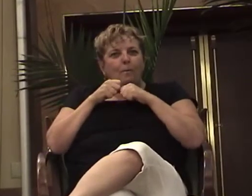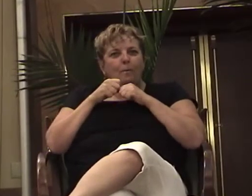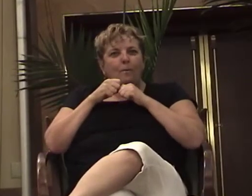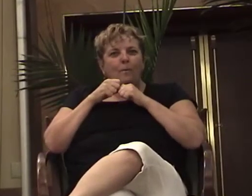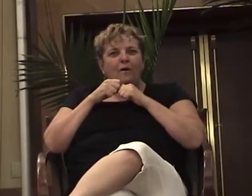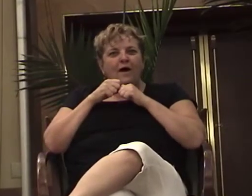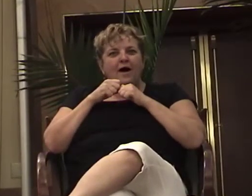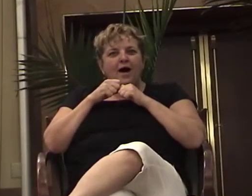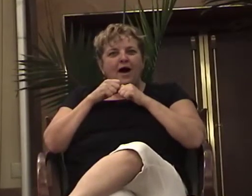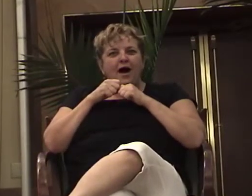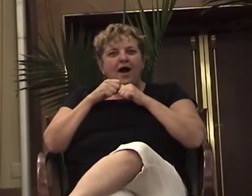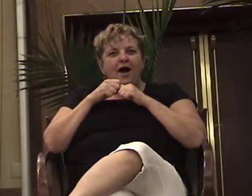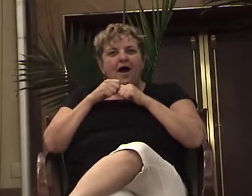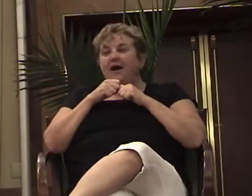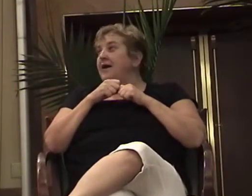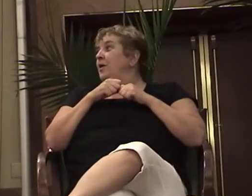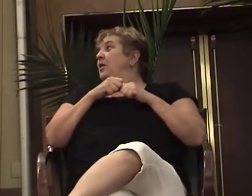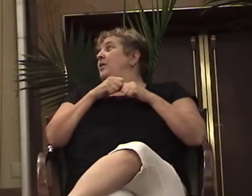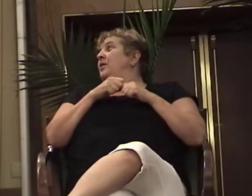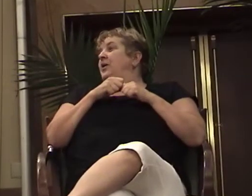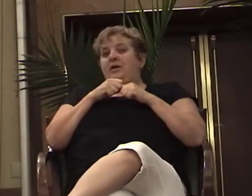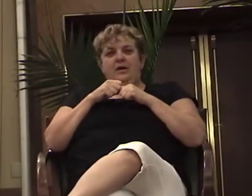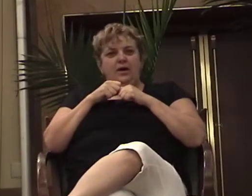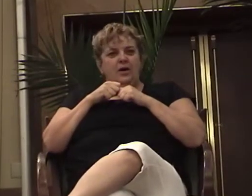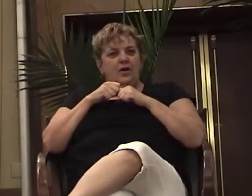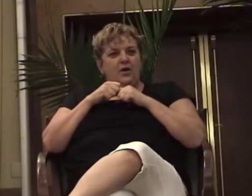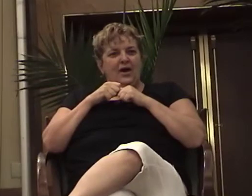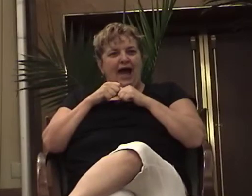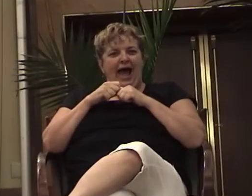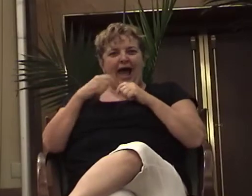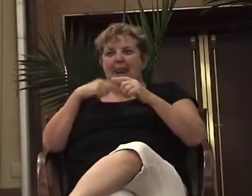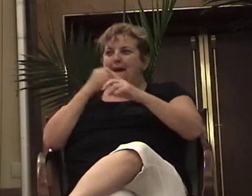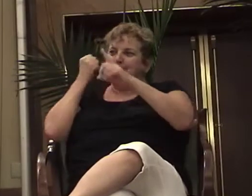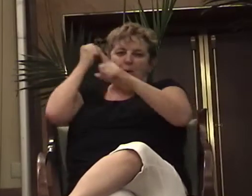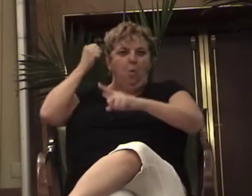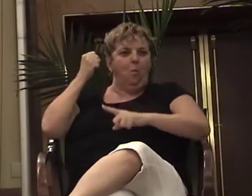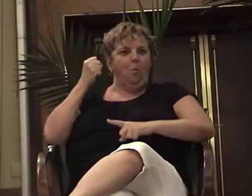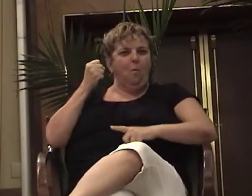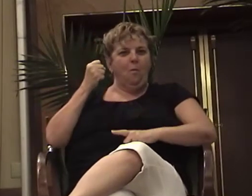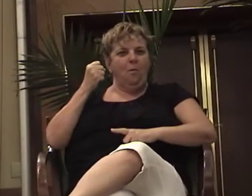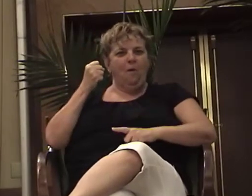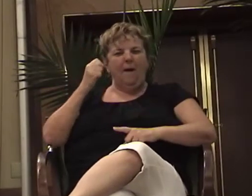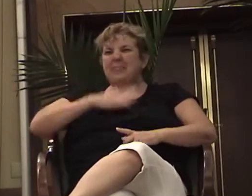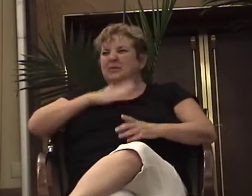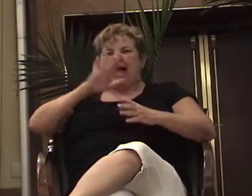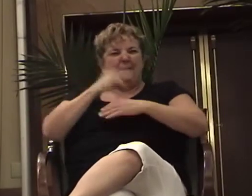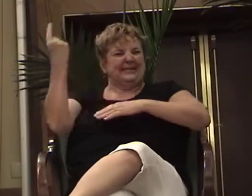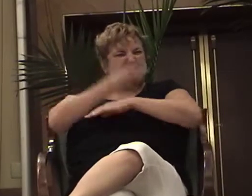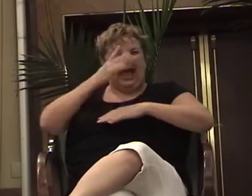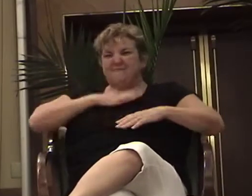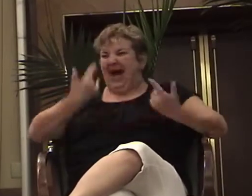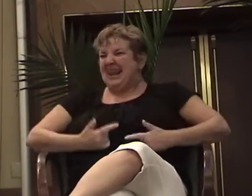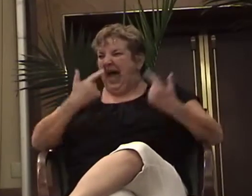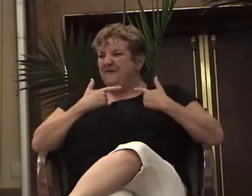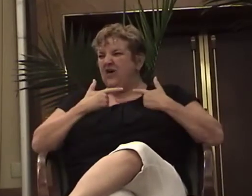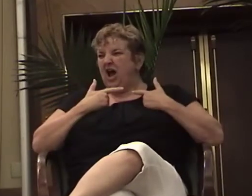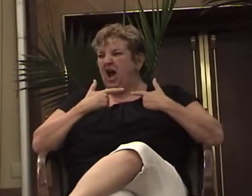I got it right here. It was like the happiest day of my life, man. It was the happiest day of my life. I had hit the